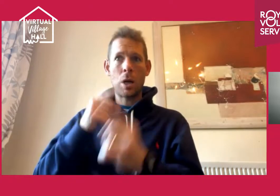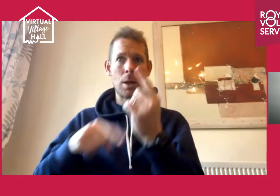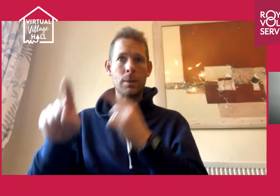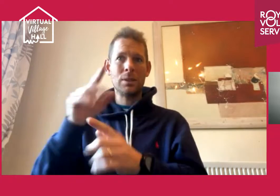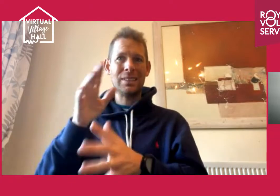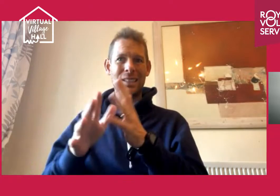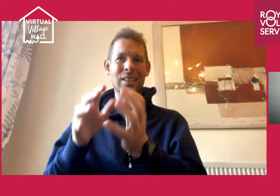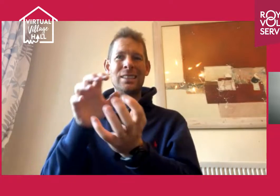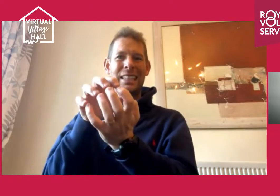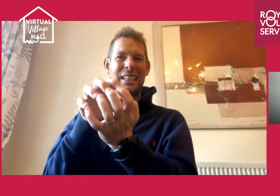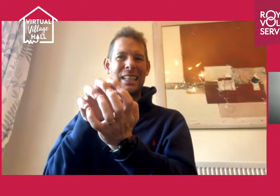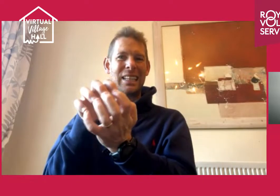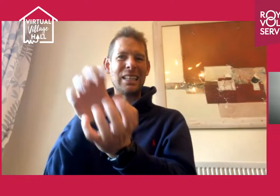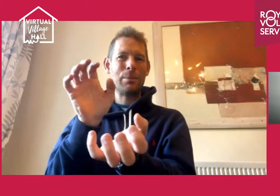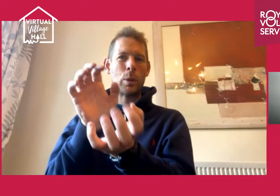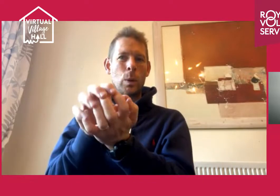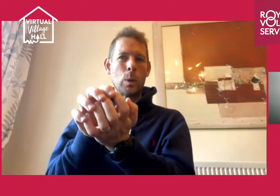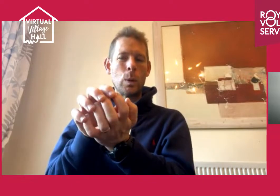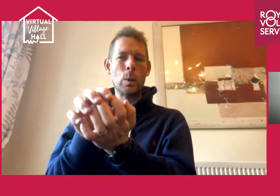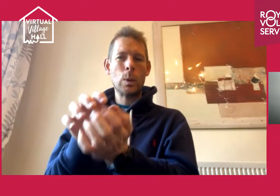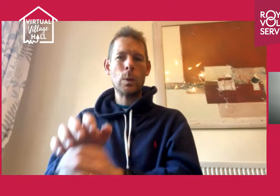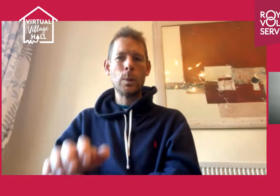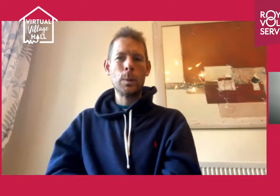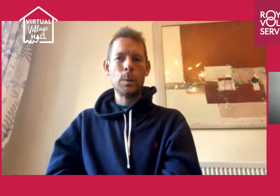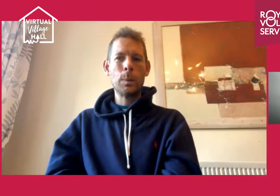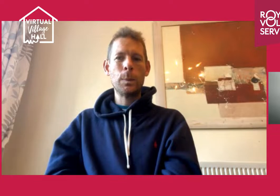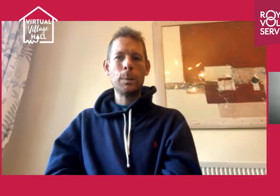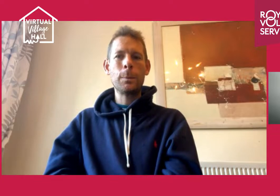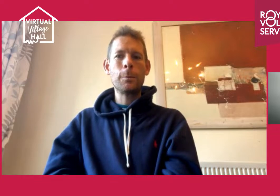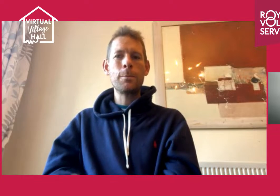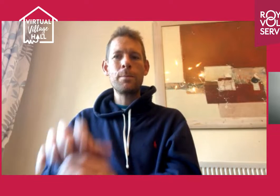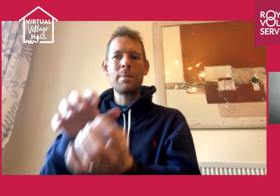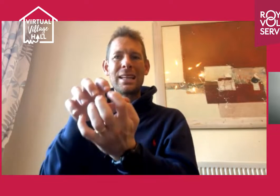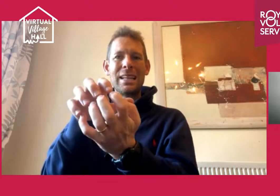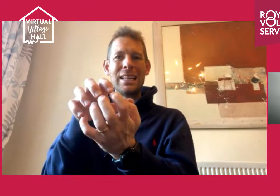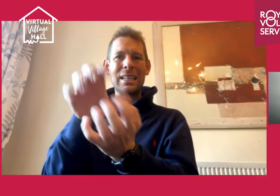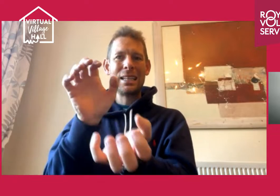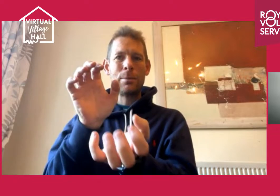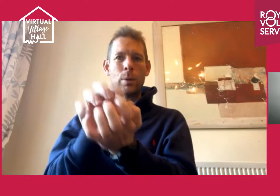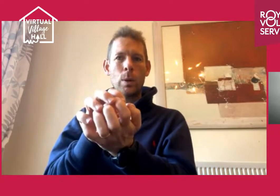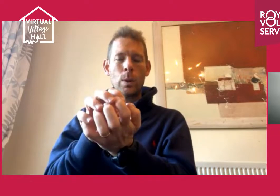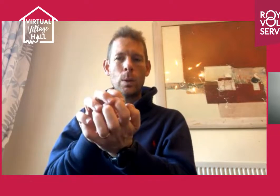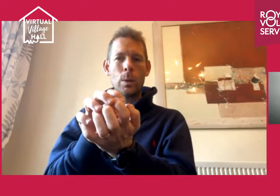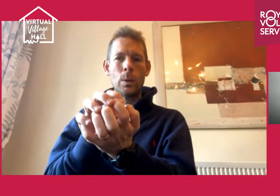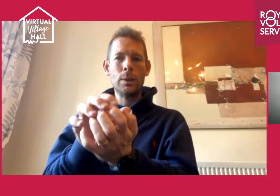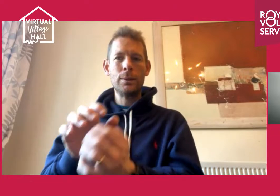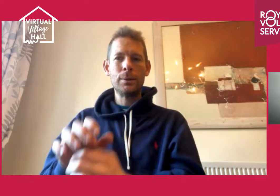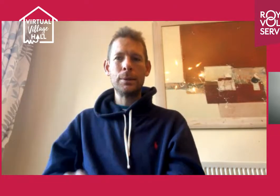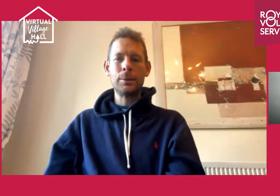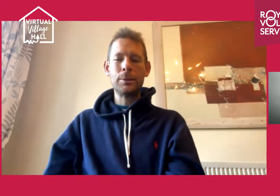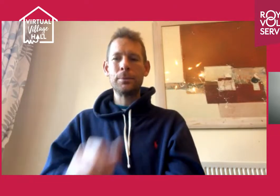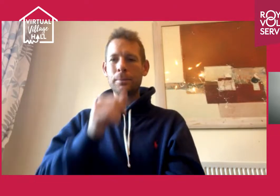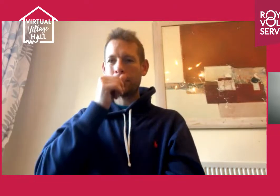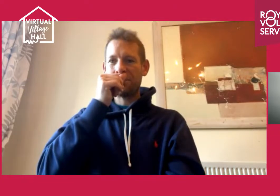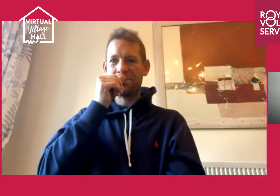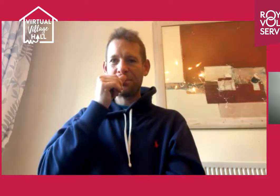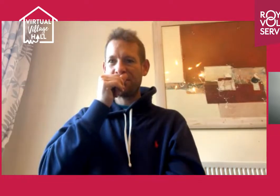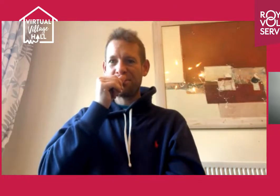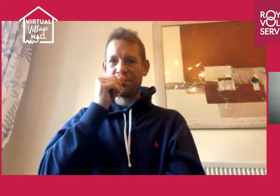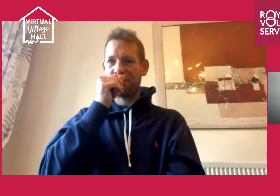I think the most common sign that you will see for hippo in the UK is probably that one. Hippo.